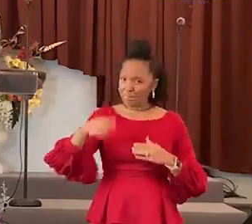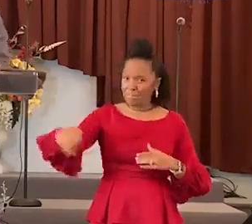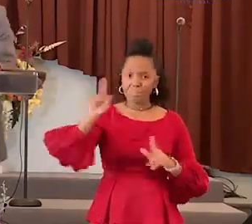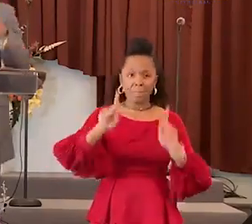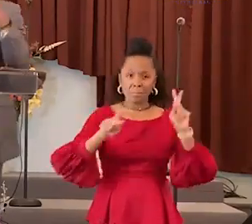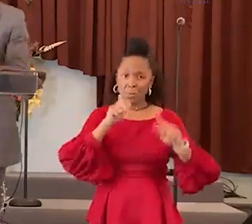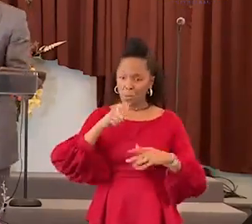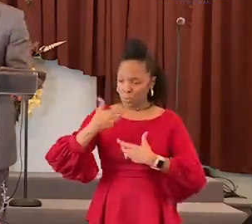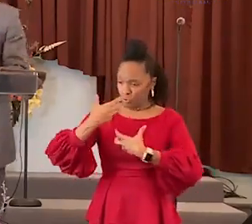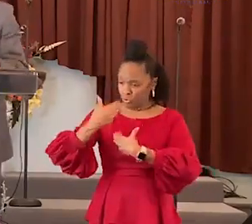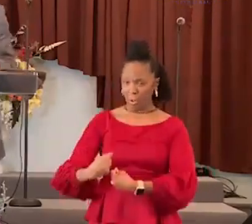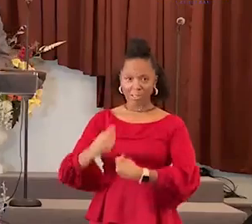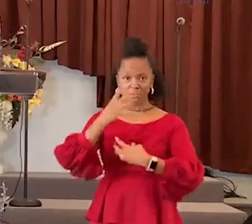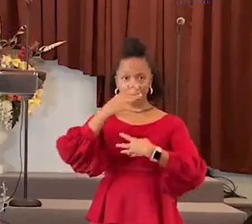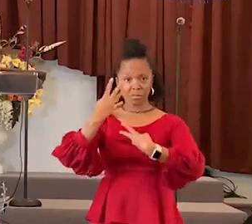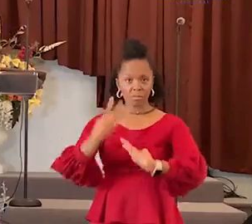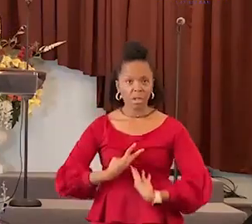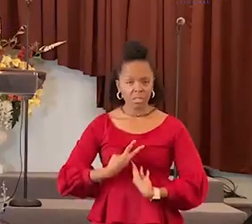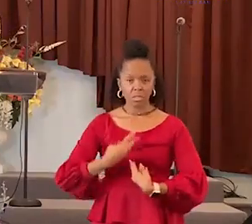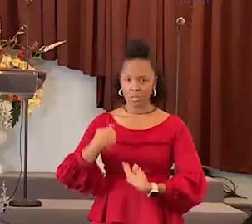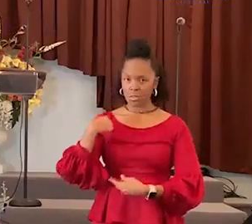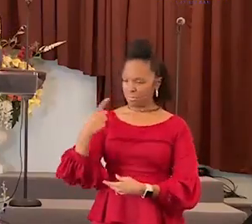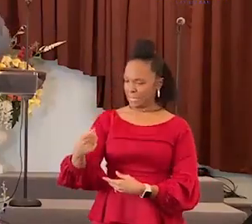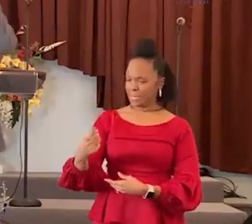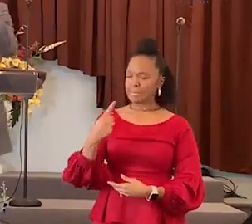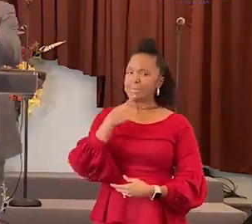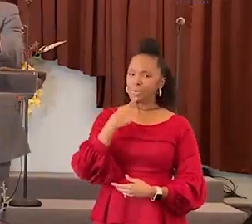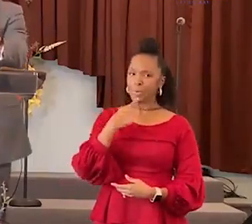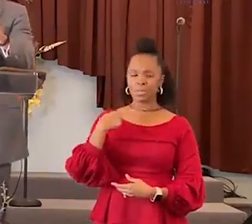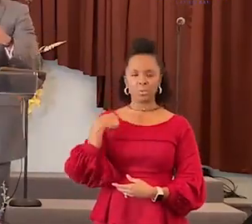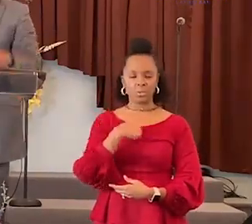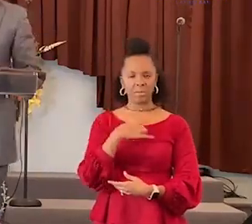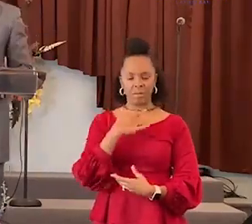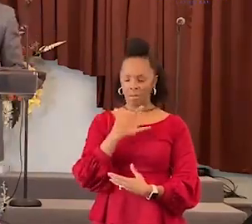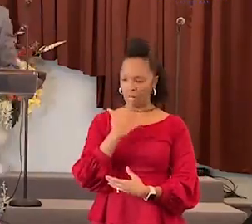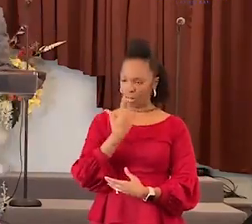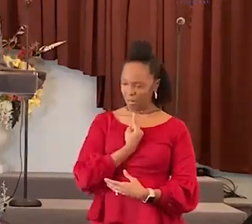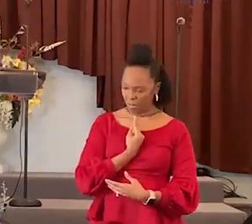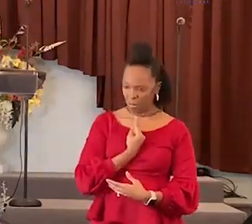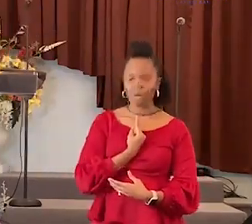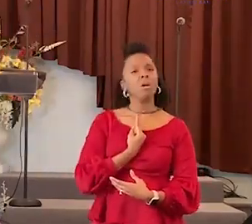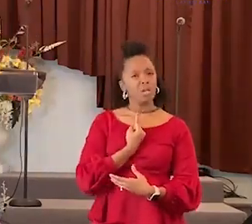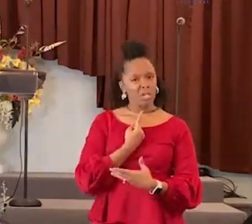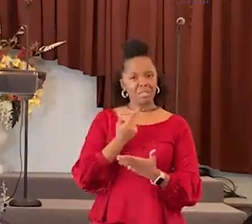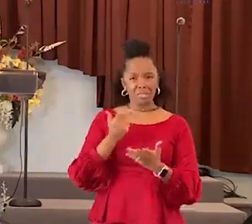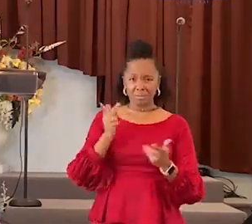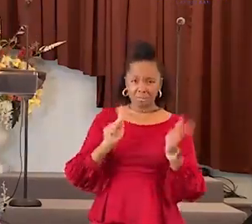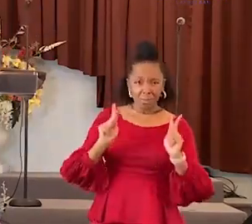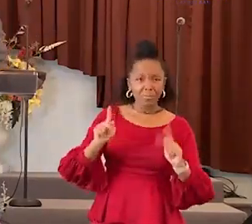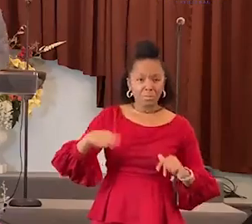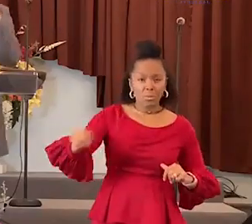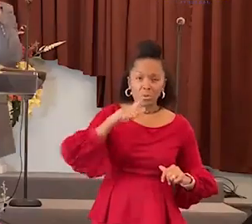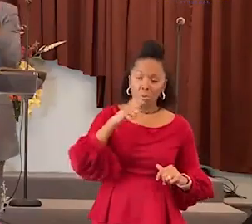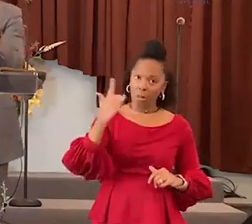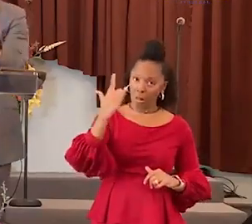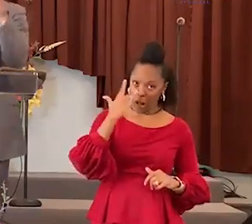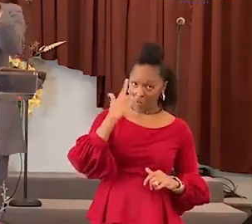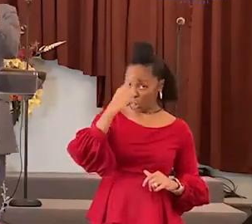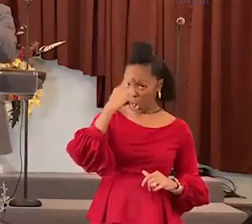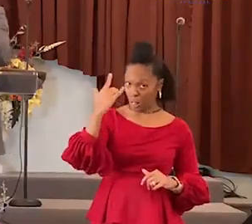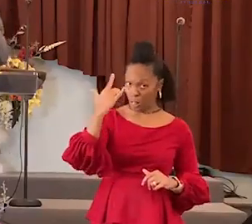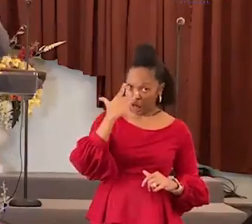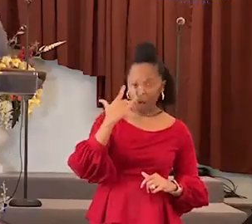we trusted and disappointed, and left alone, traumatized by the words of those who we love, traumatized by the words of our